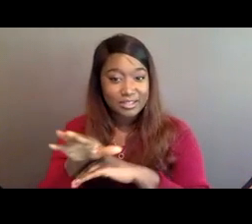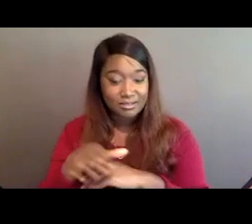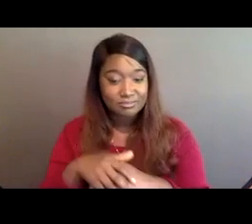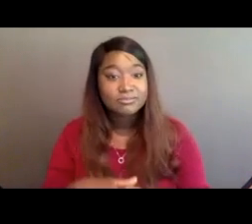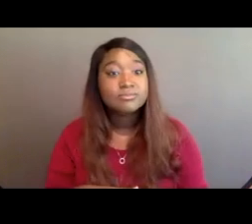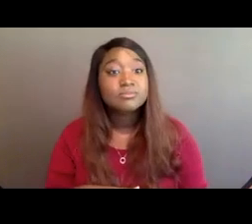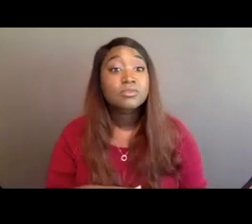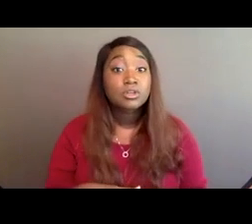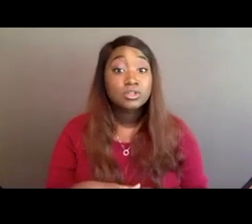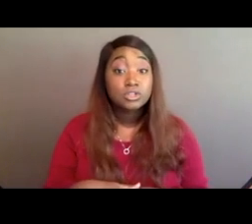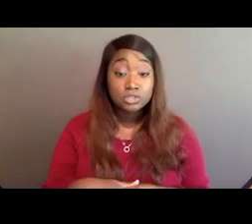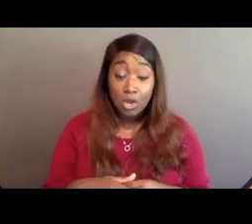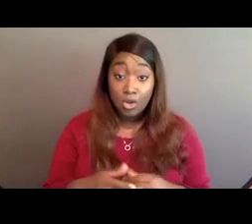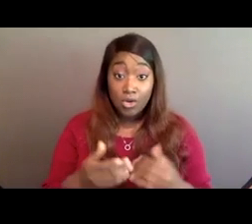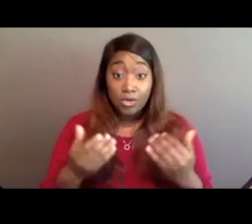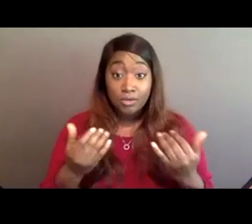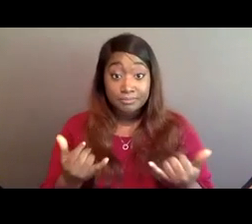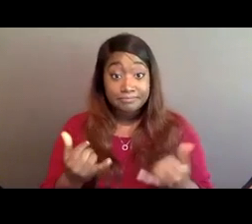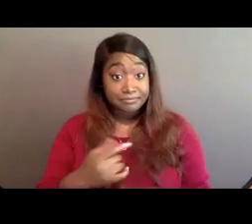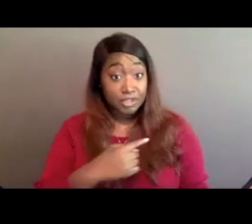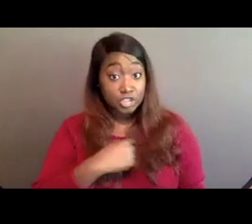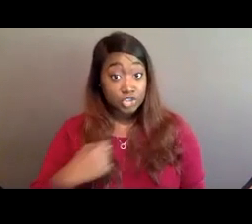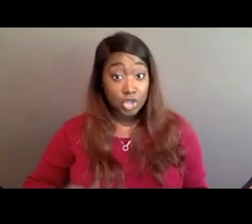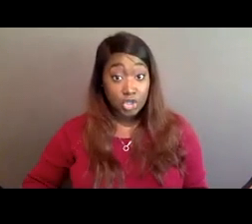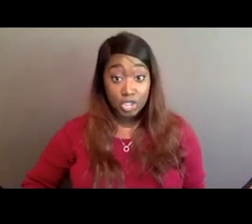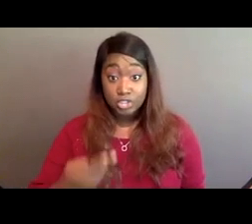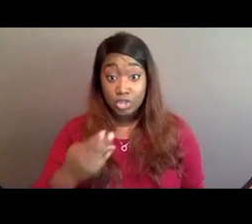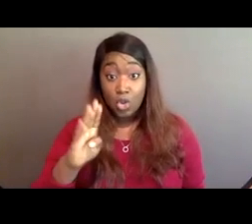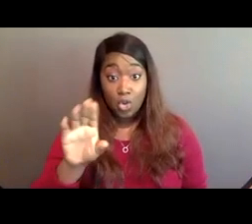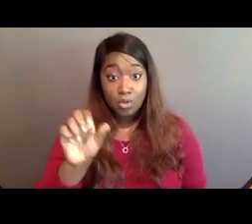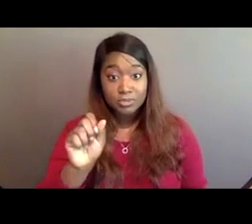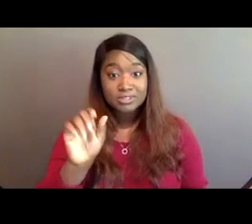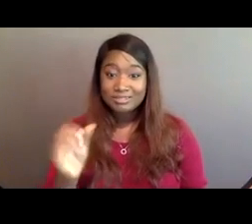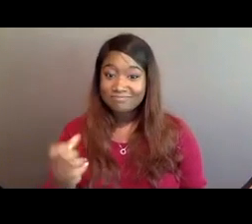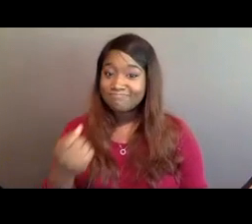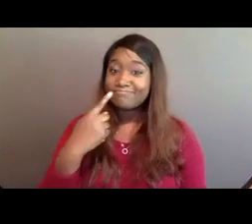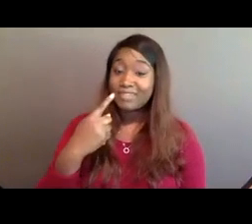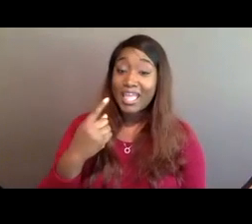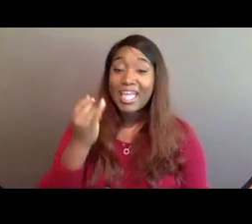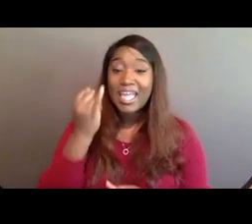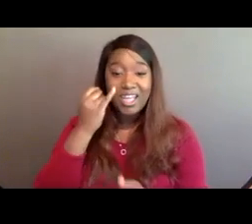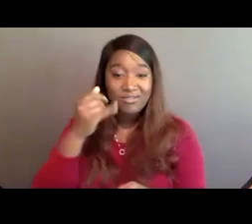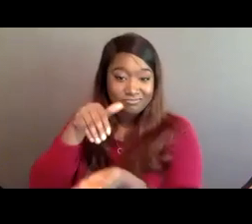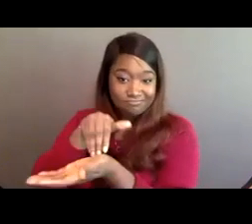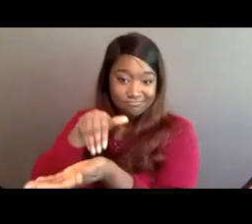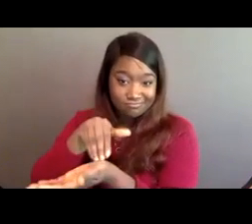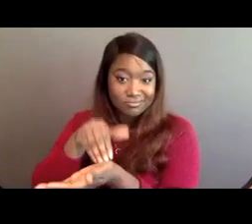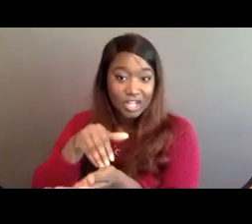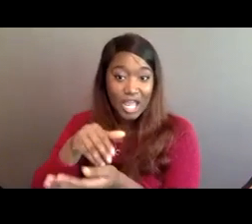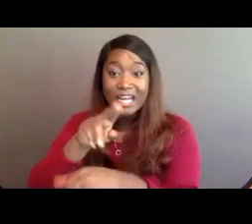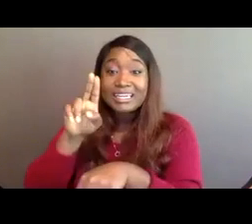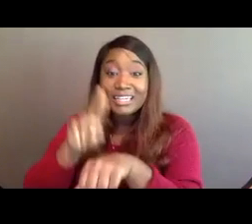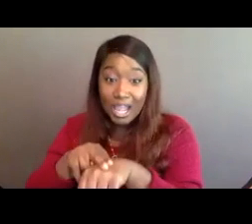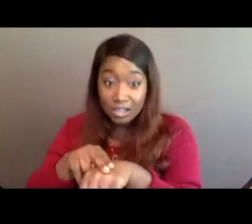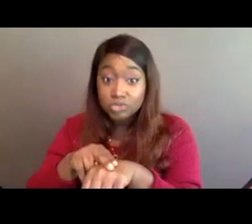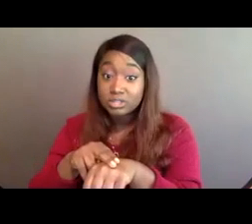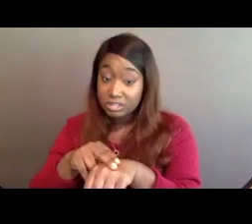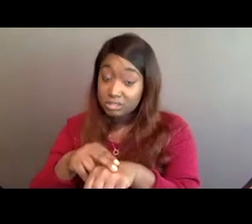Chinese herbs should only be taken under the supervision of a practitioner that's nationally certified in Chinese